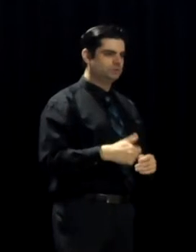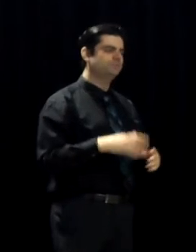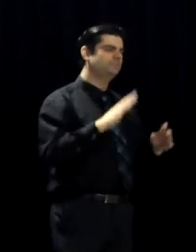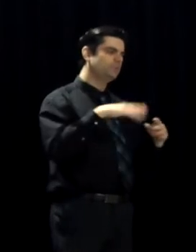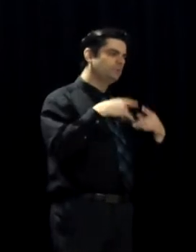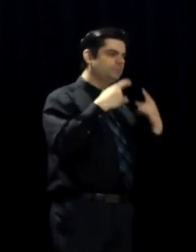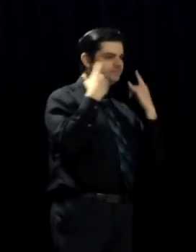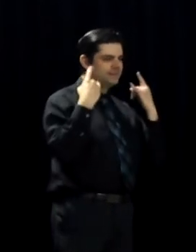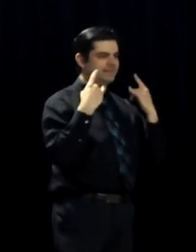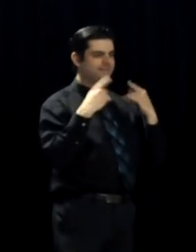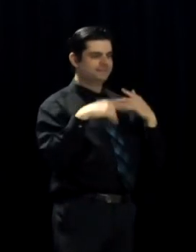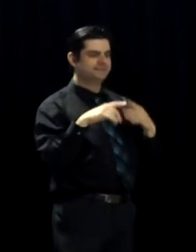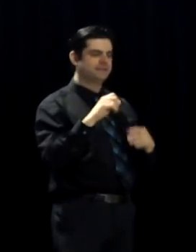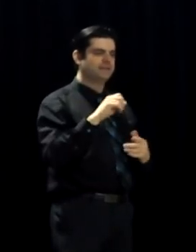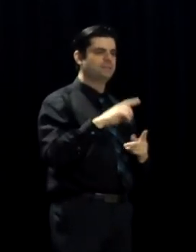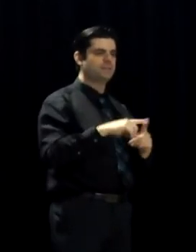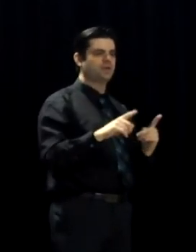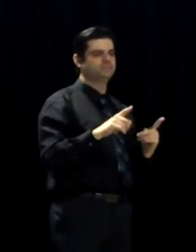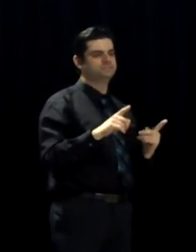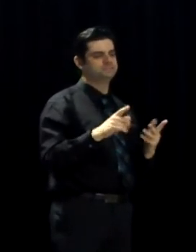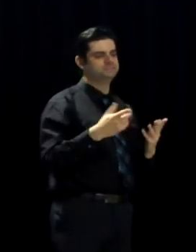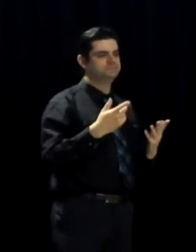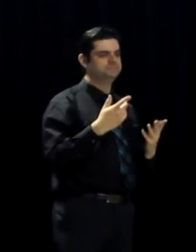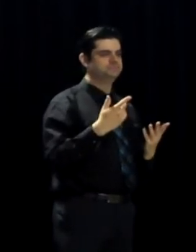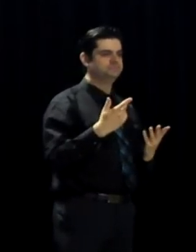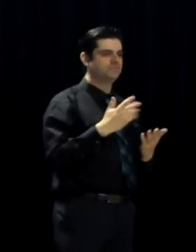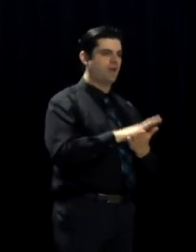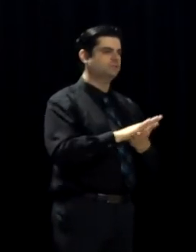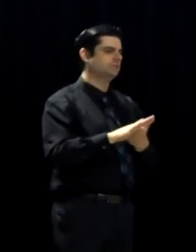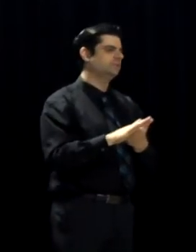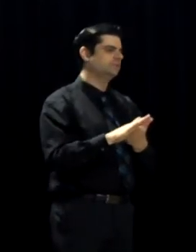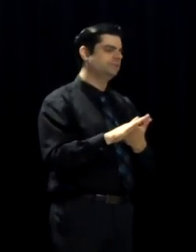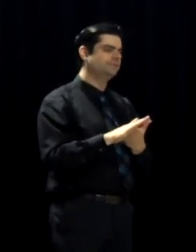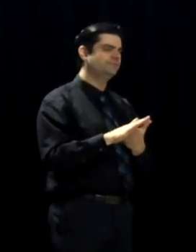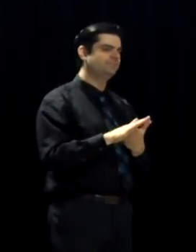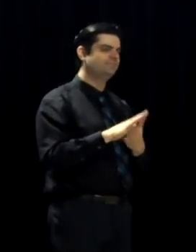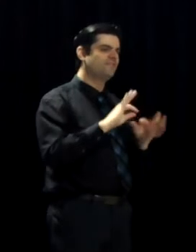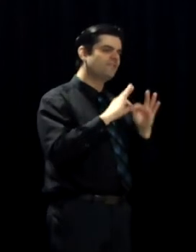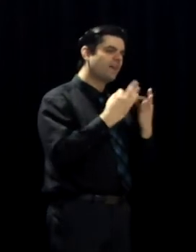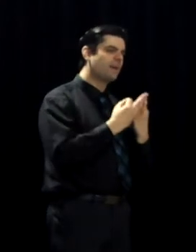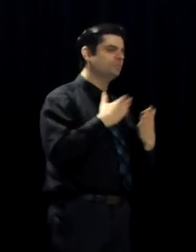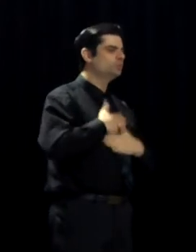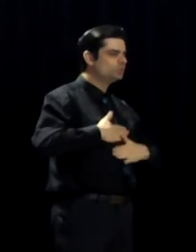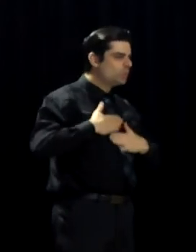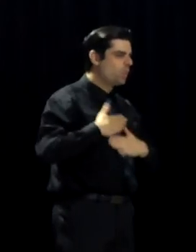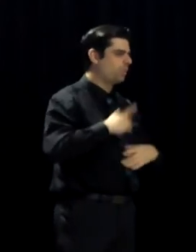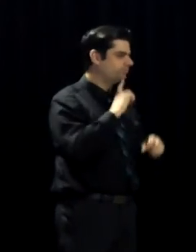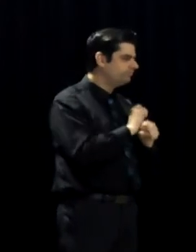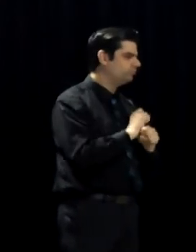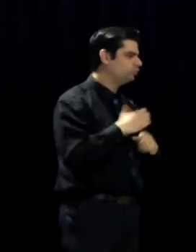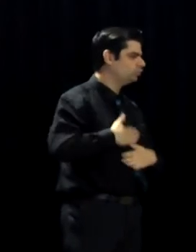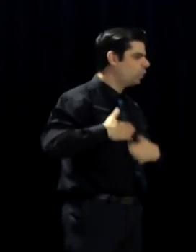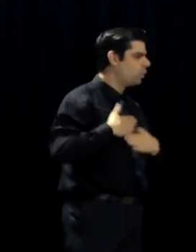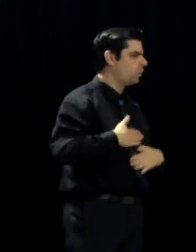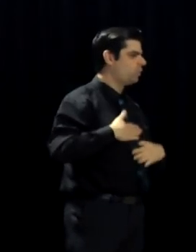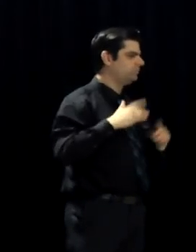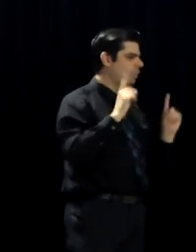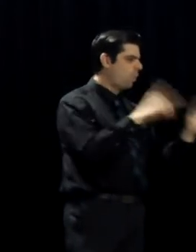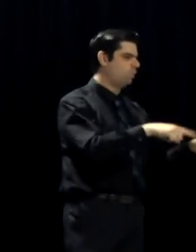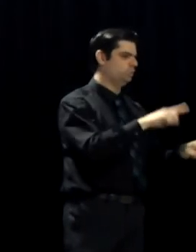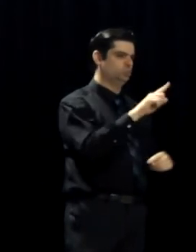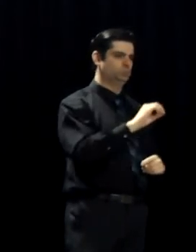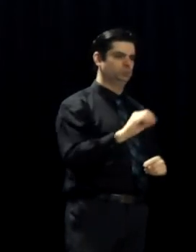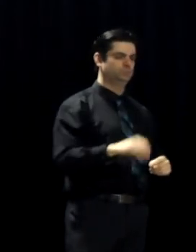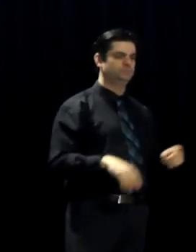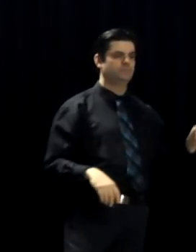and everything else. It was just very nice. It was very nice to see families enjoying it. What do we have to look forward to next week?